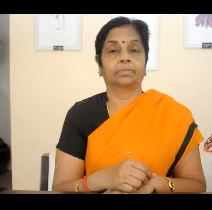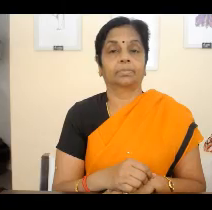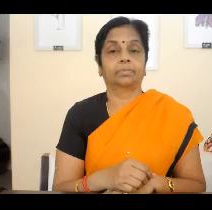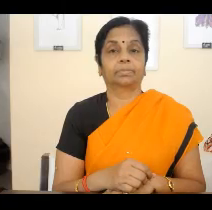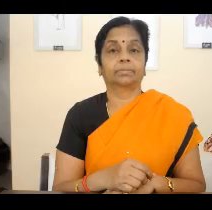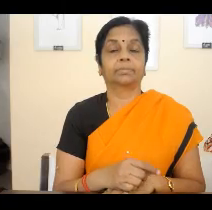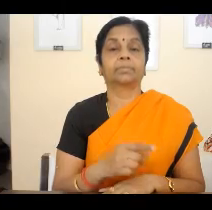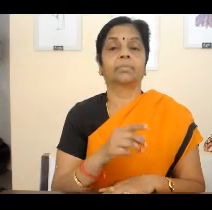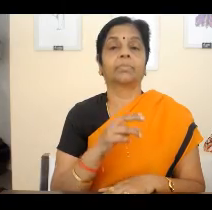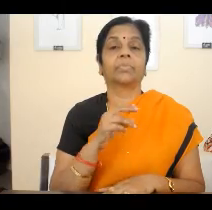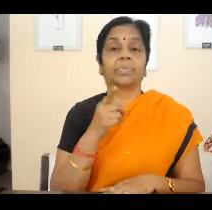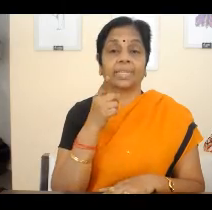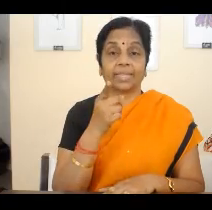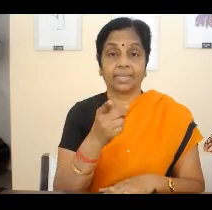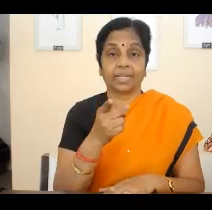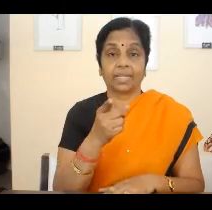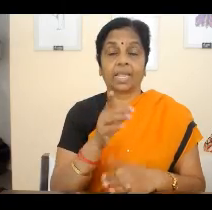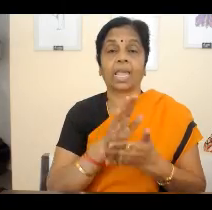The HRD ministry